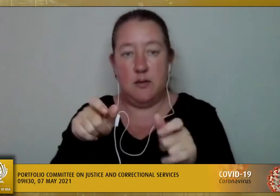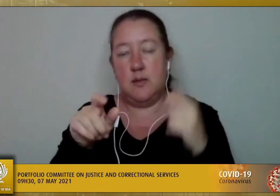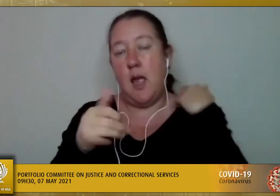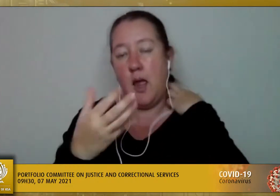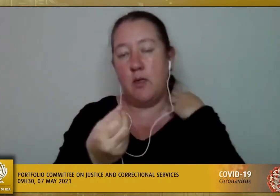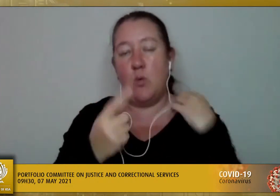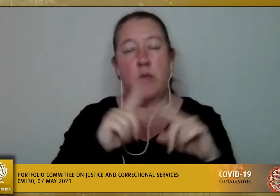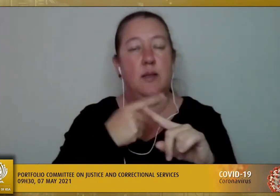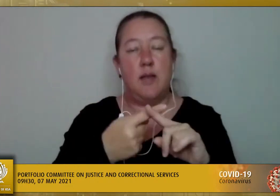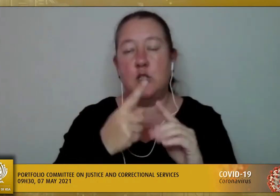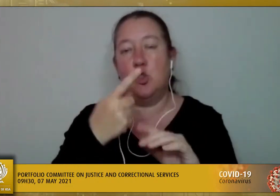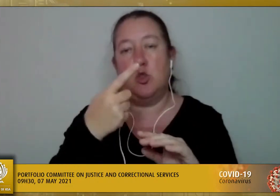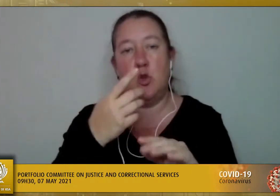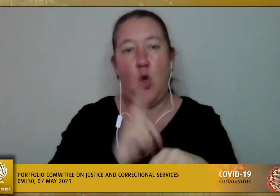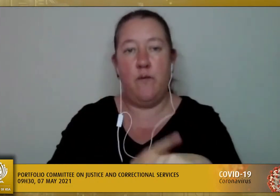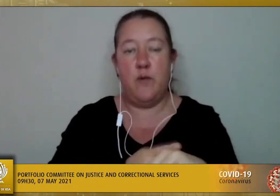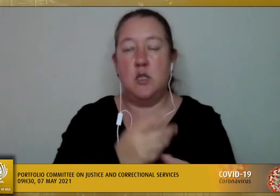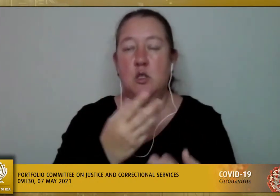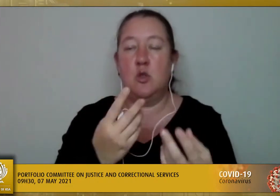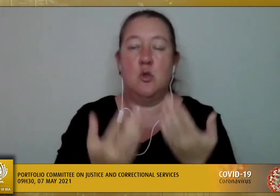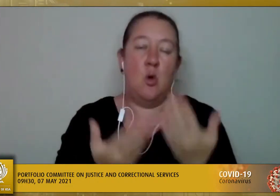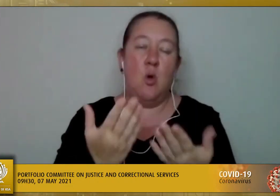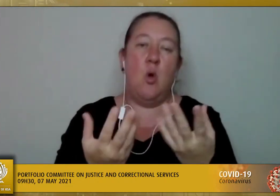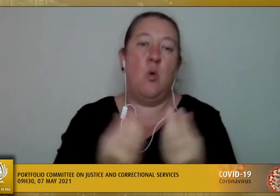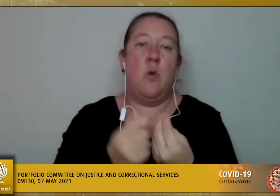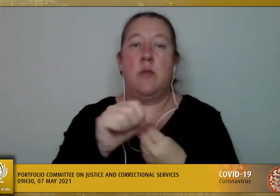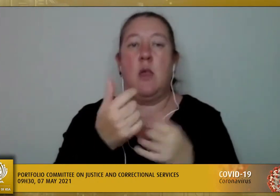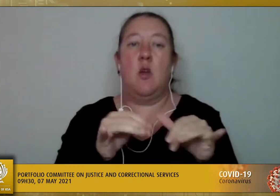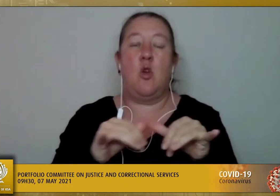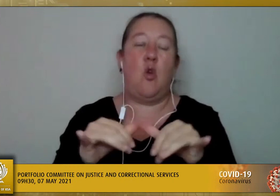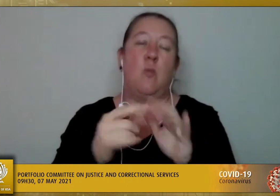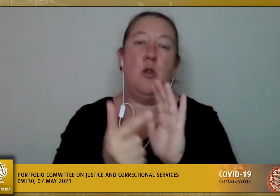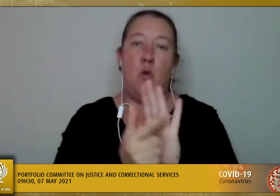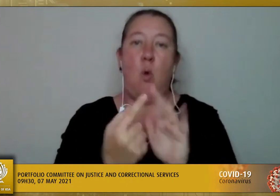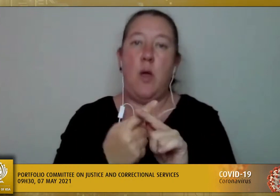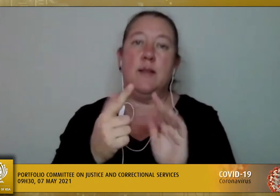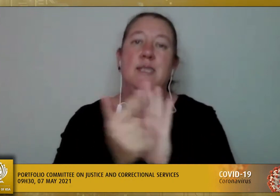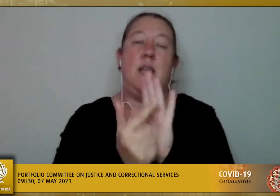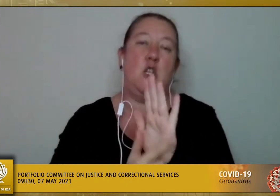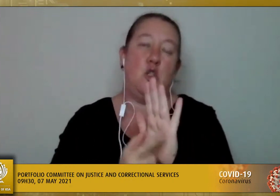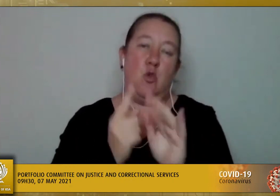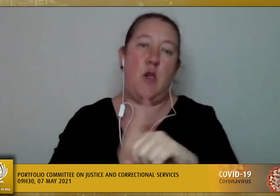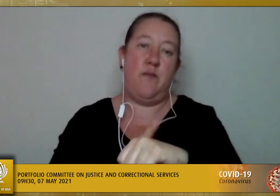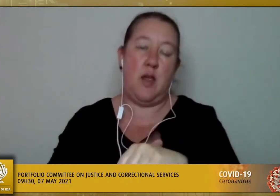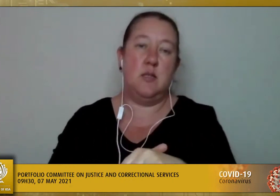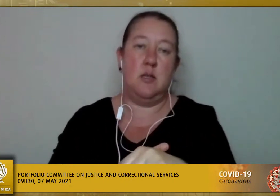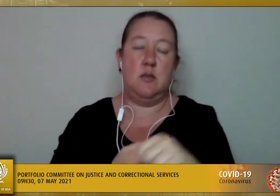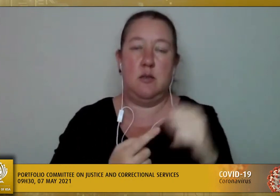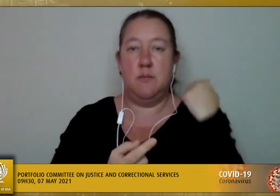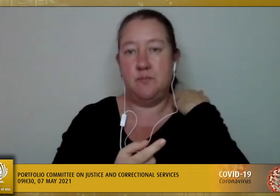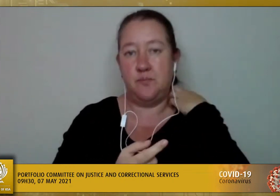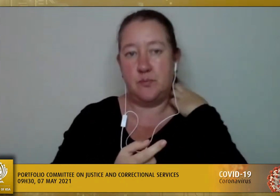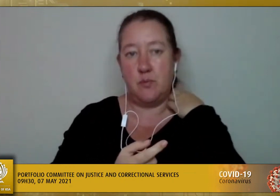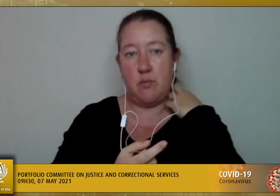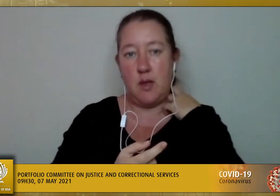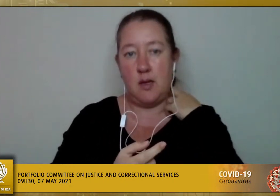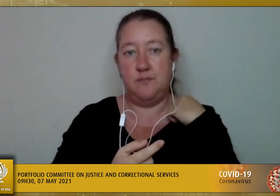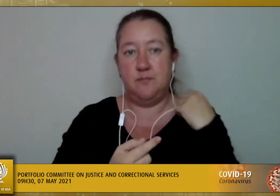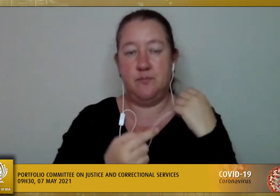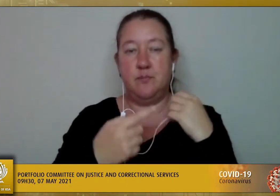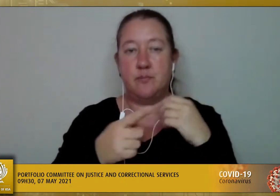with tax offenses or with with other common law and 33 offenses that for the and the